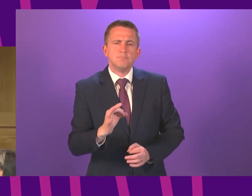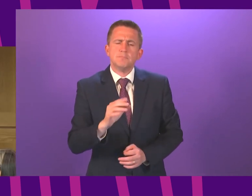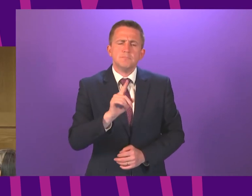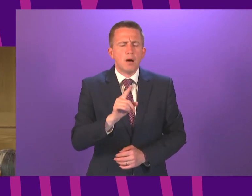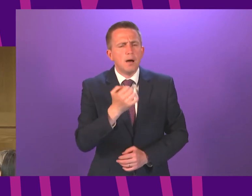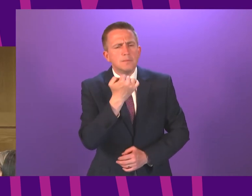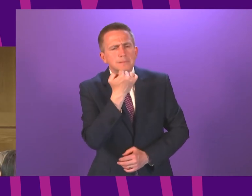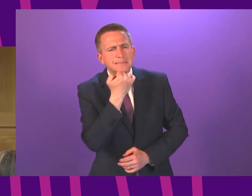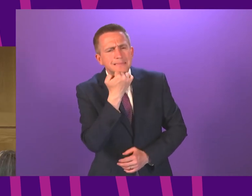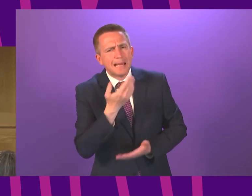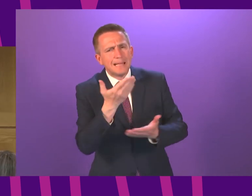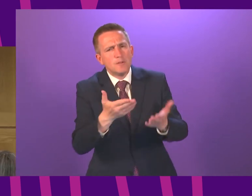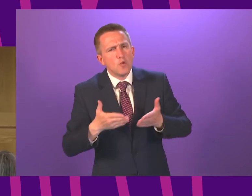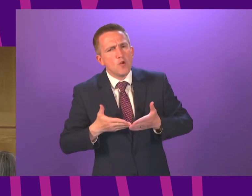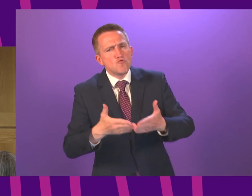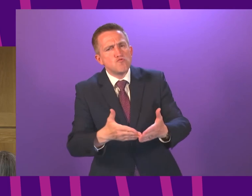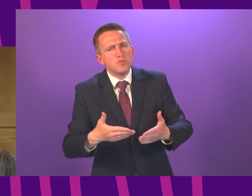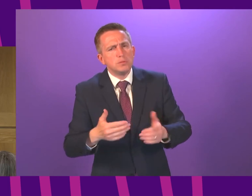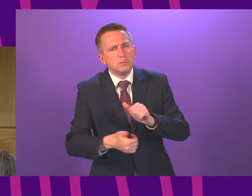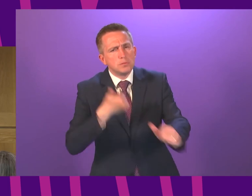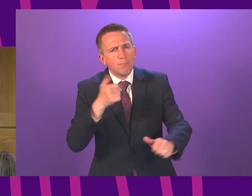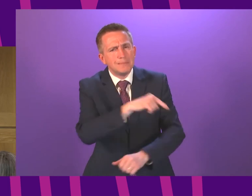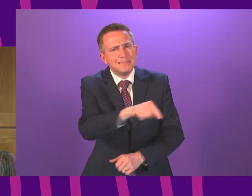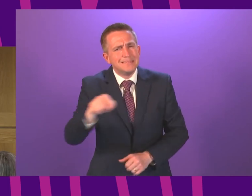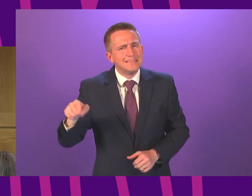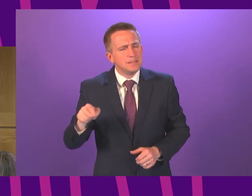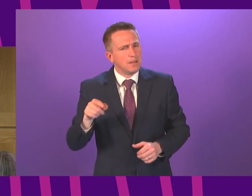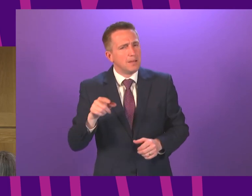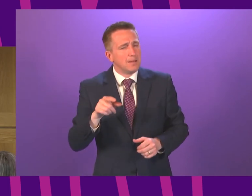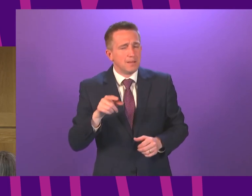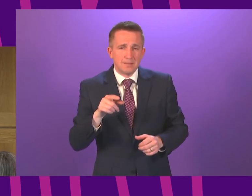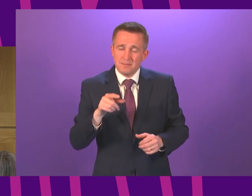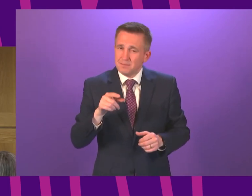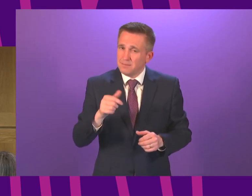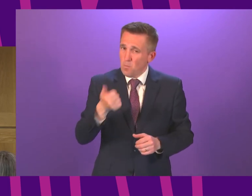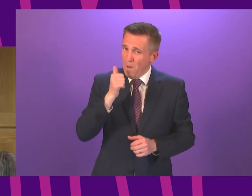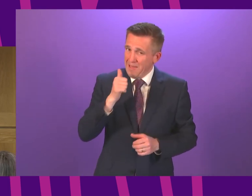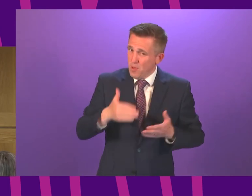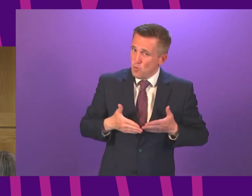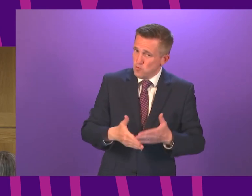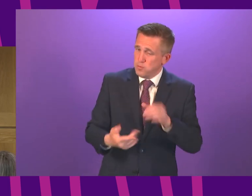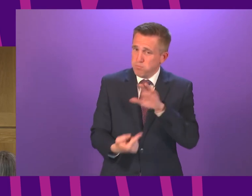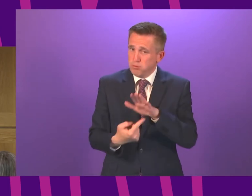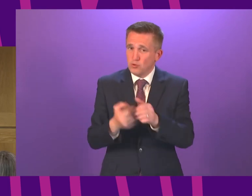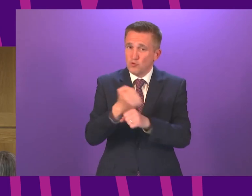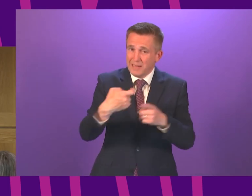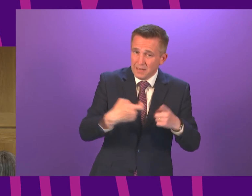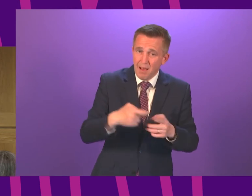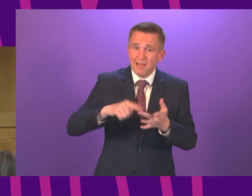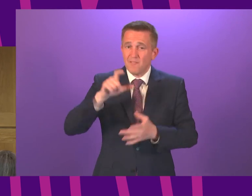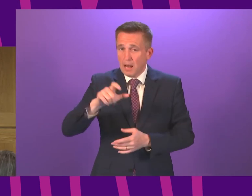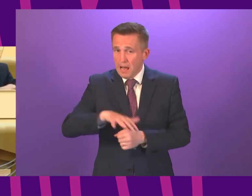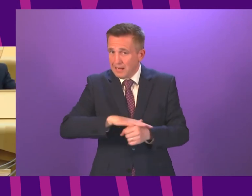has been provided to the cruise line sector with regards to the easing of travel restrictions bearing in mind how important that sector is to my Gnwick and Inverclyde constituency